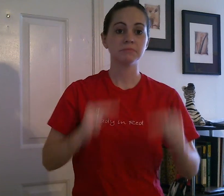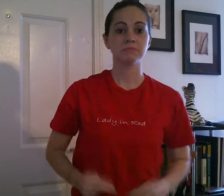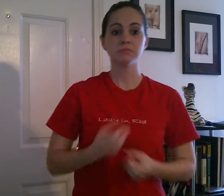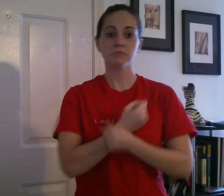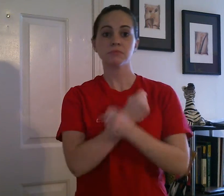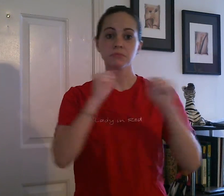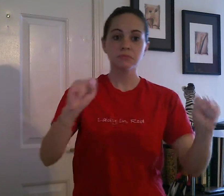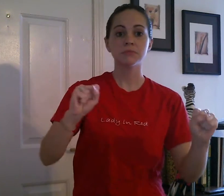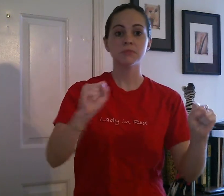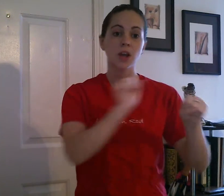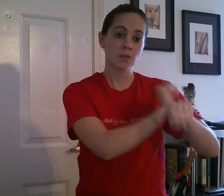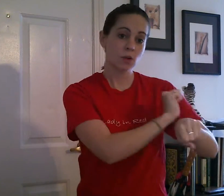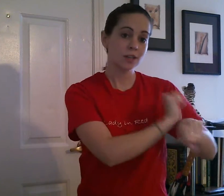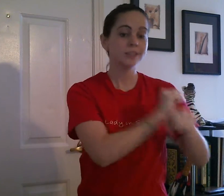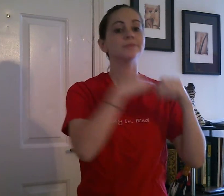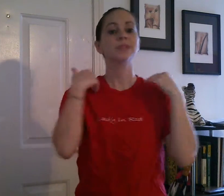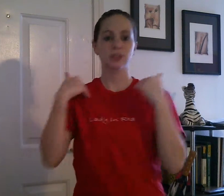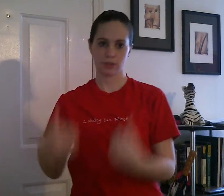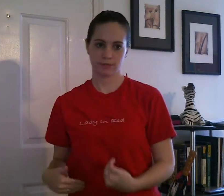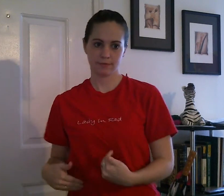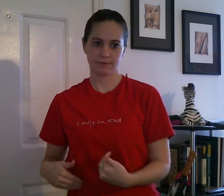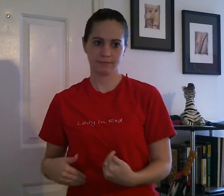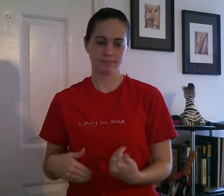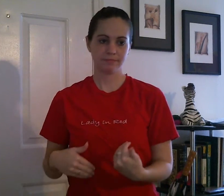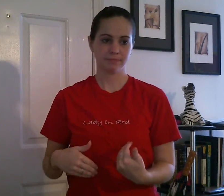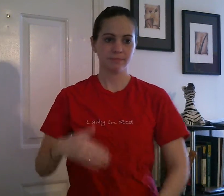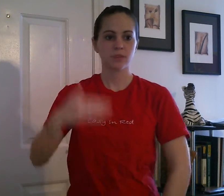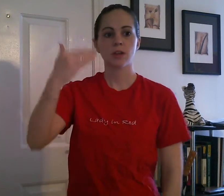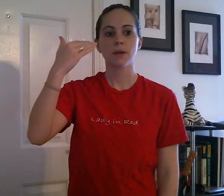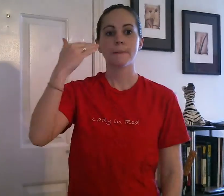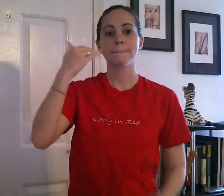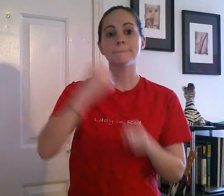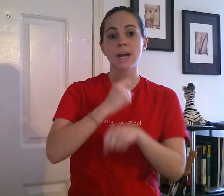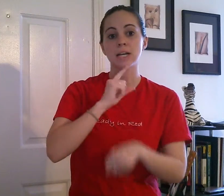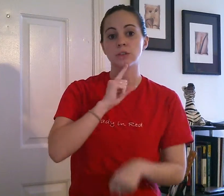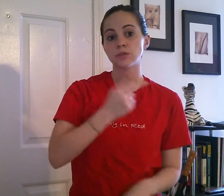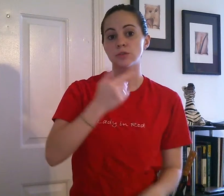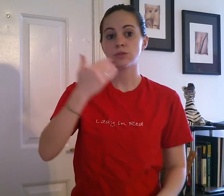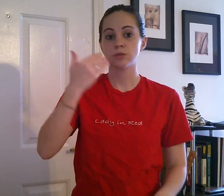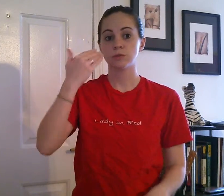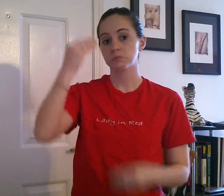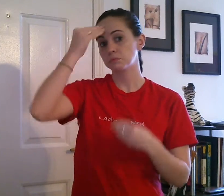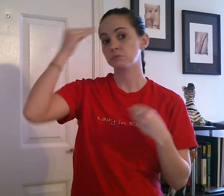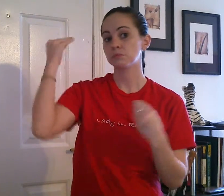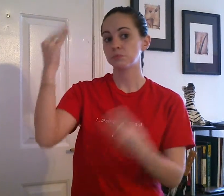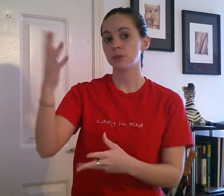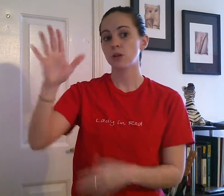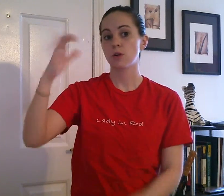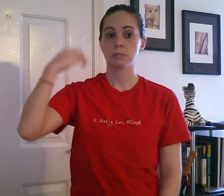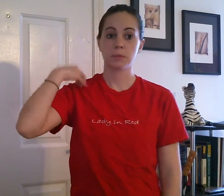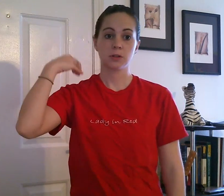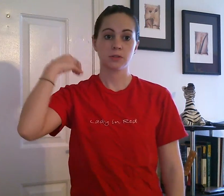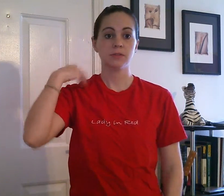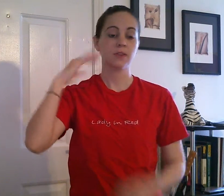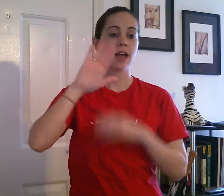co-workers, ensure you notify a supervisor of accidents and near misses, and follow site health and